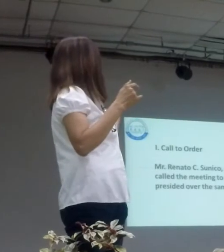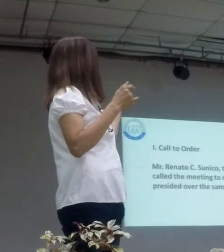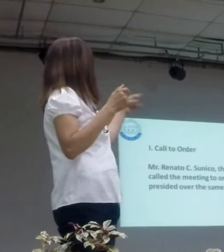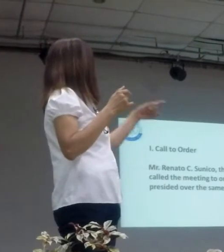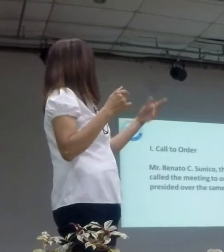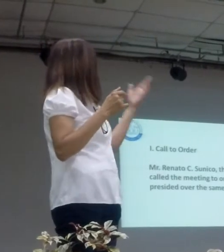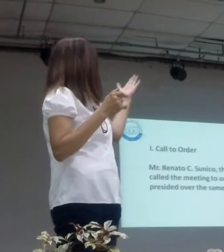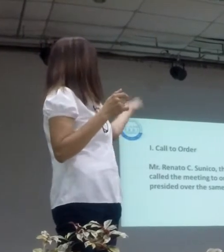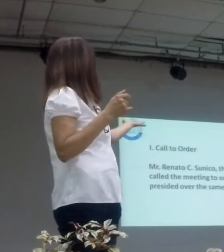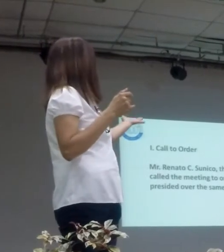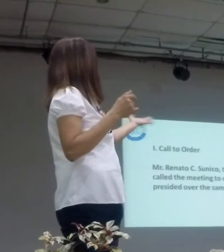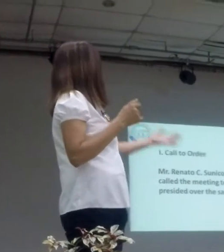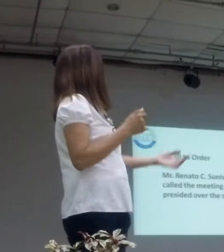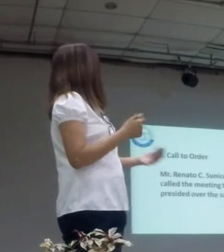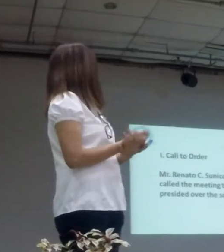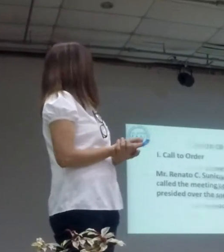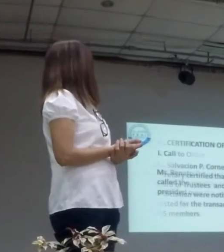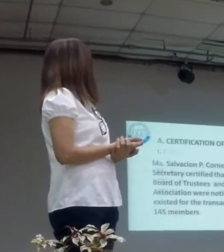and